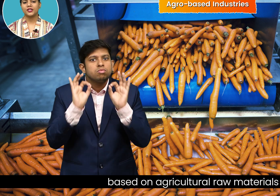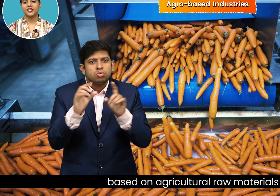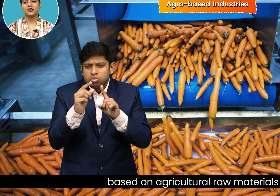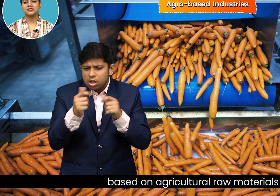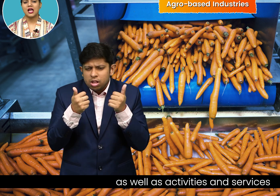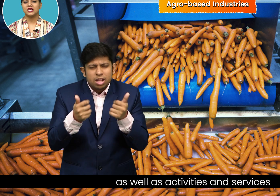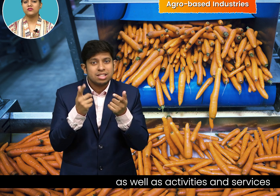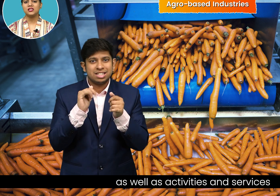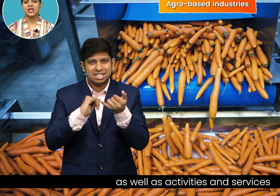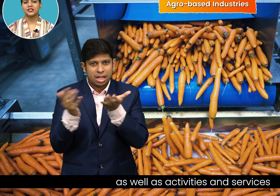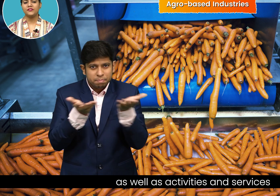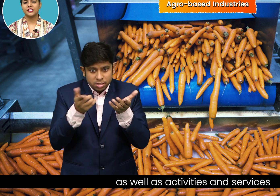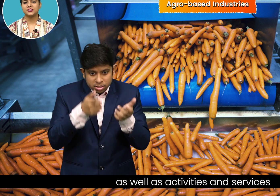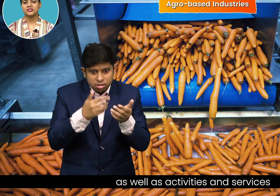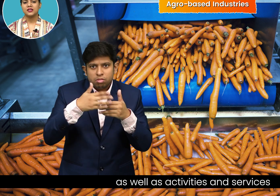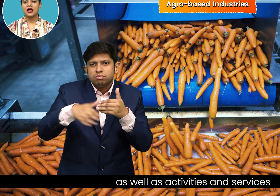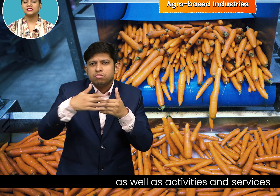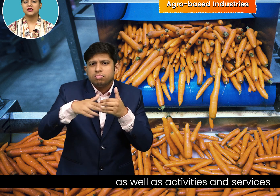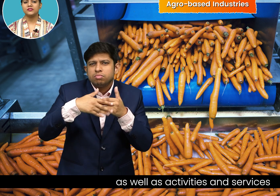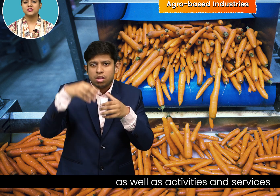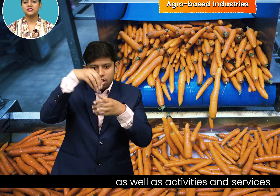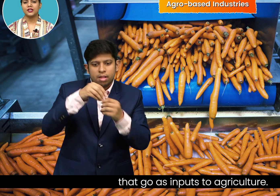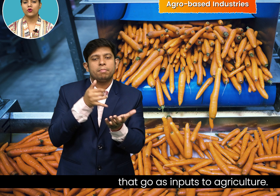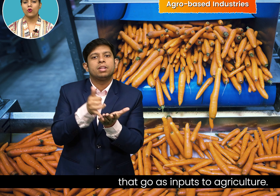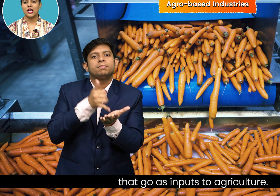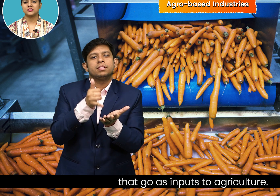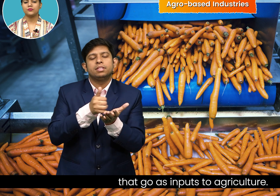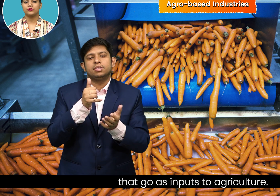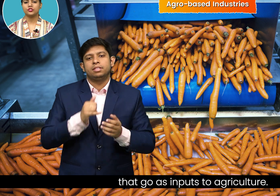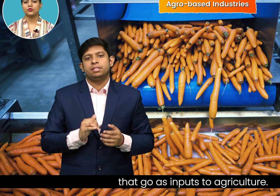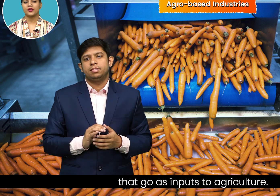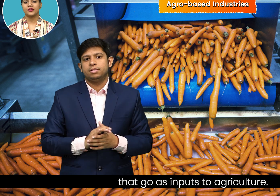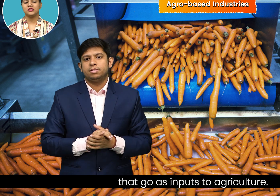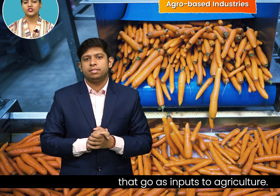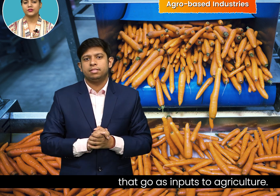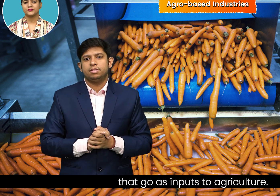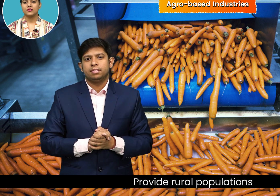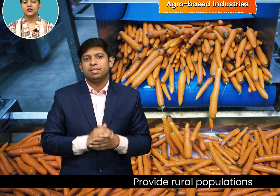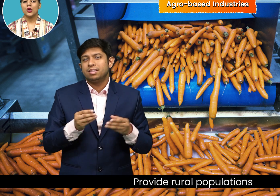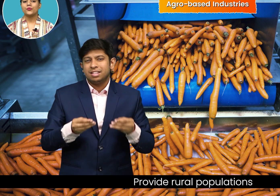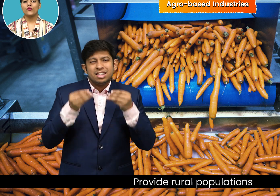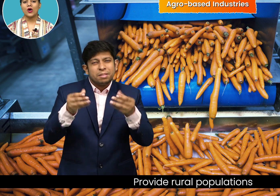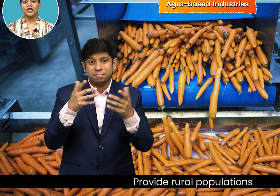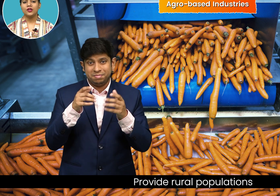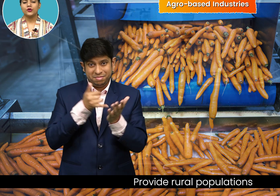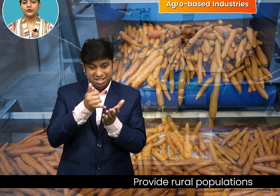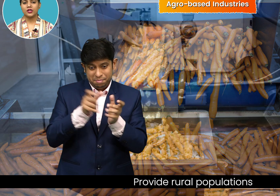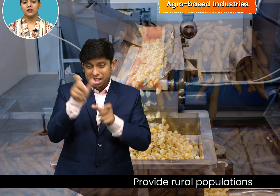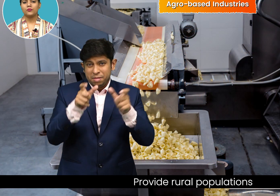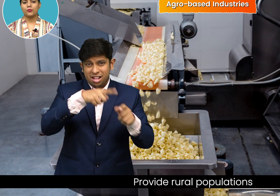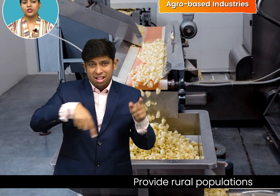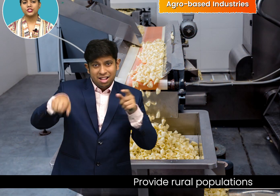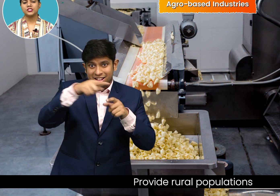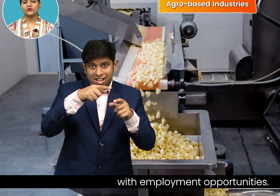raw materials as well as activities and services that go as inputs to agriculture. Provide